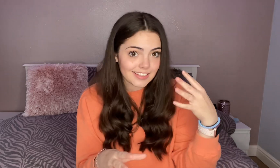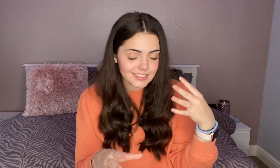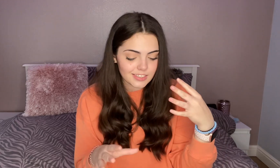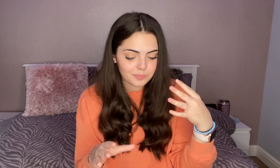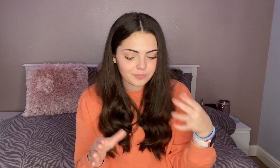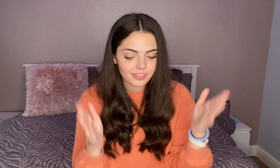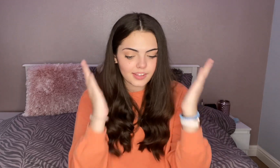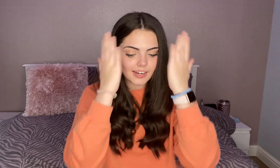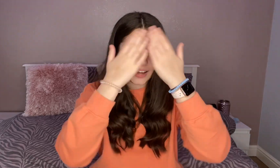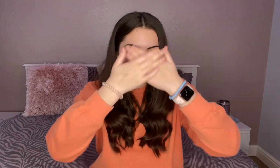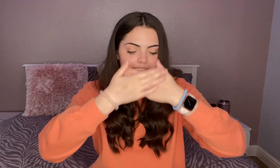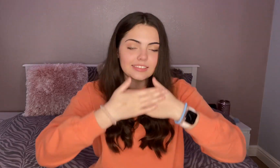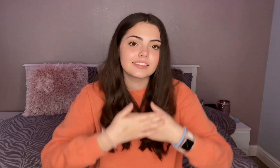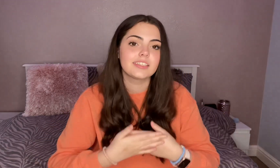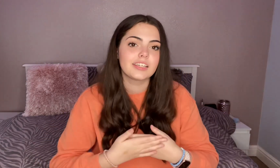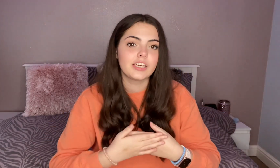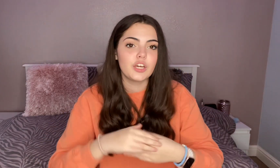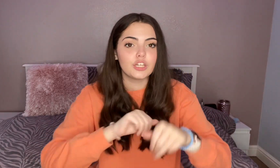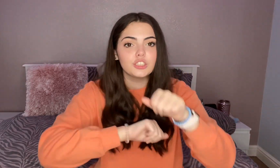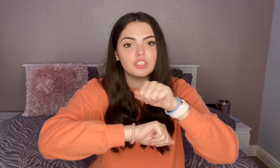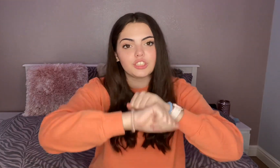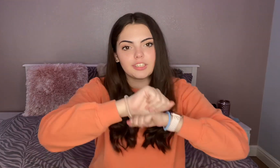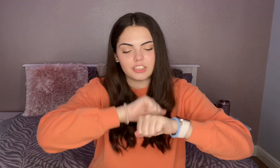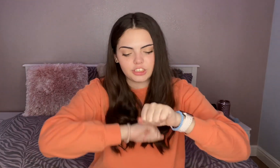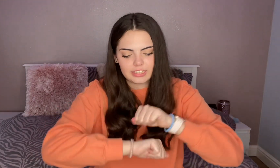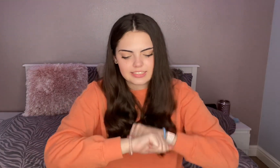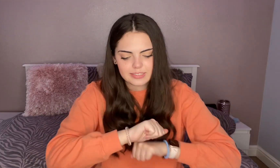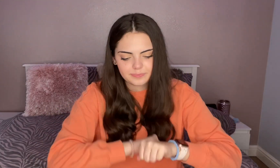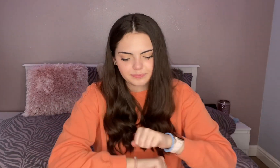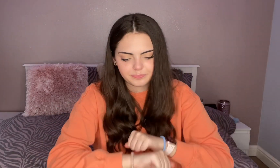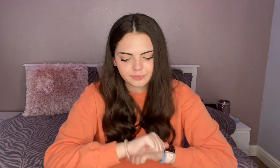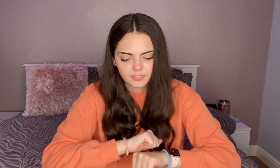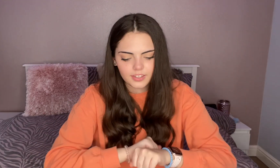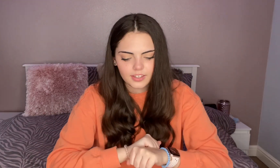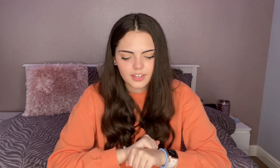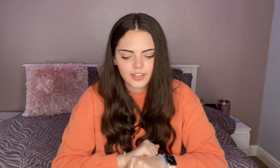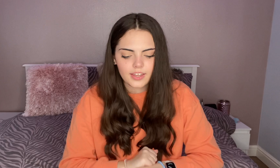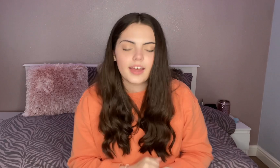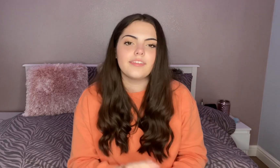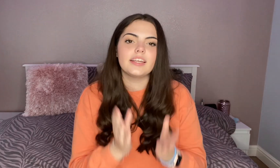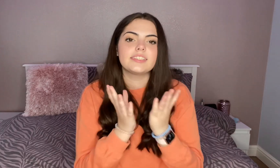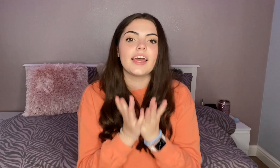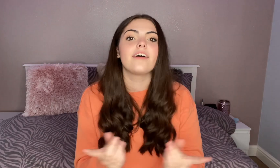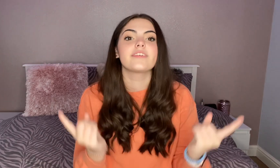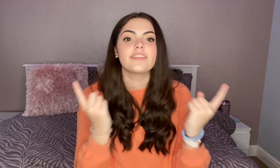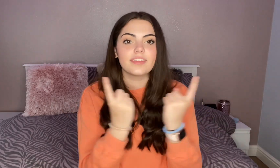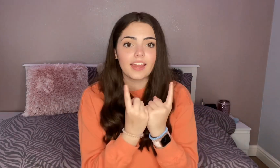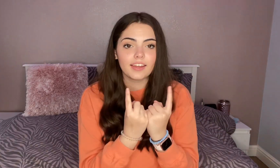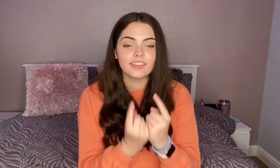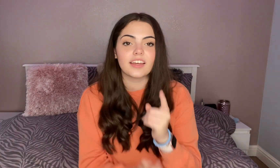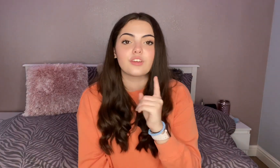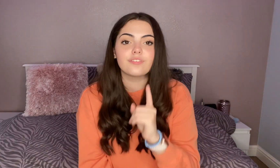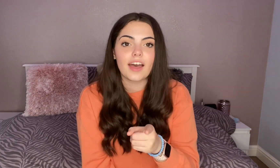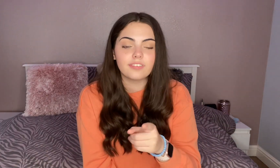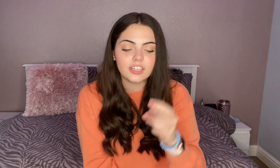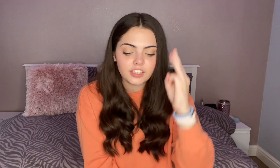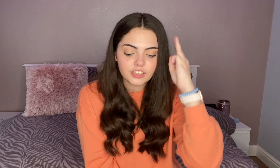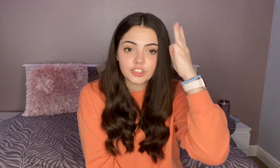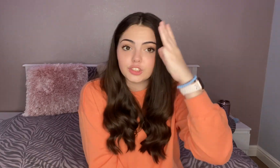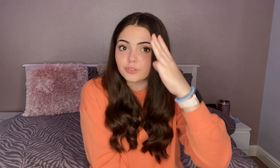fast the night changes. And then it's everything that you've ever dreamed